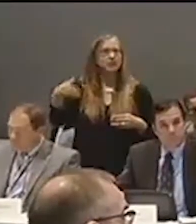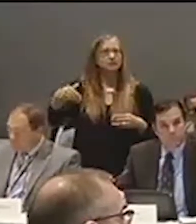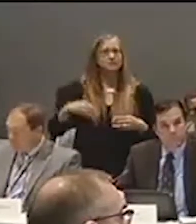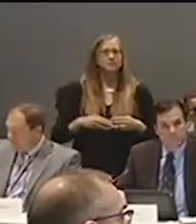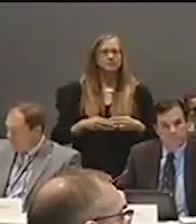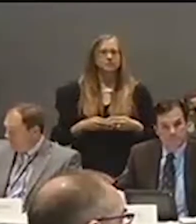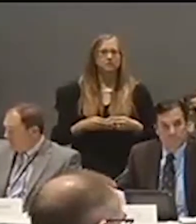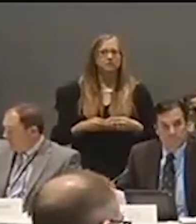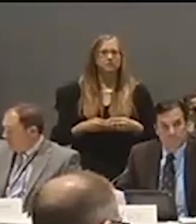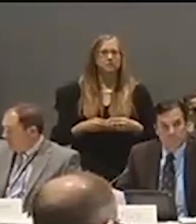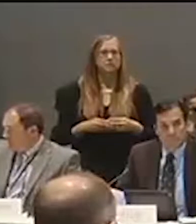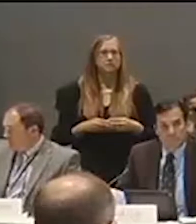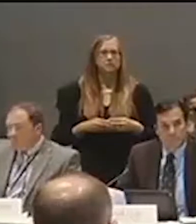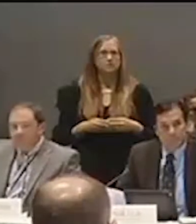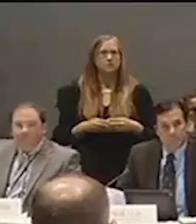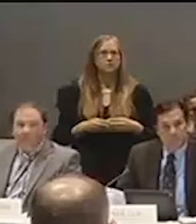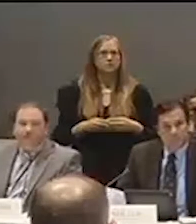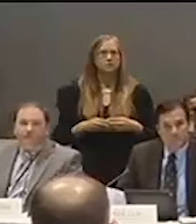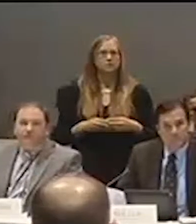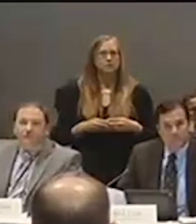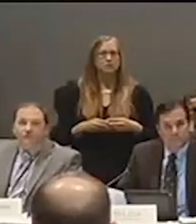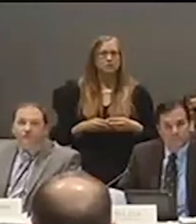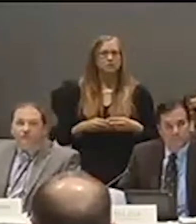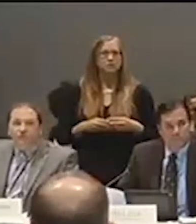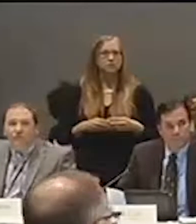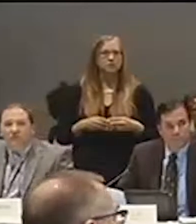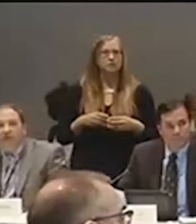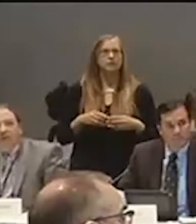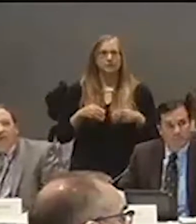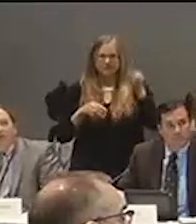53, I think is based on their, try the next one. Okay,